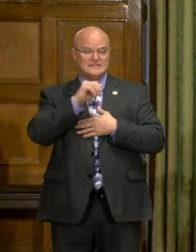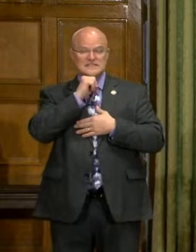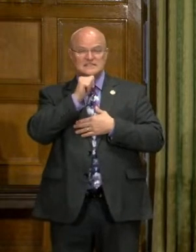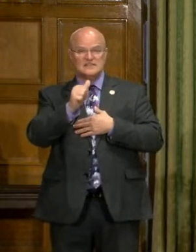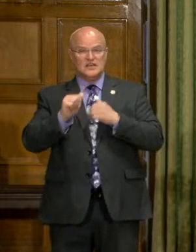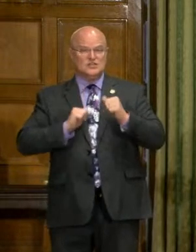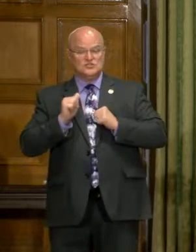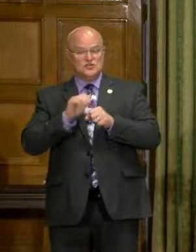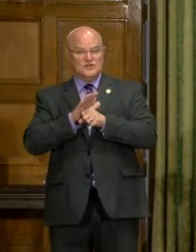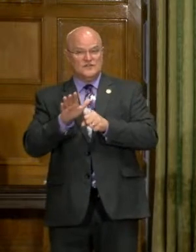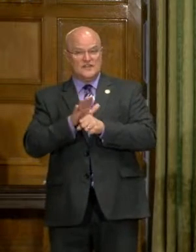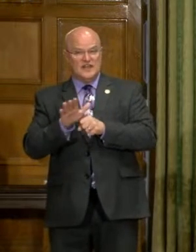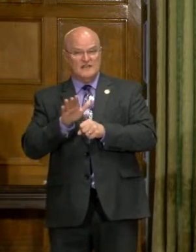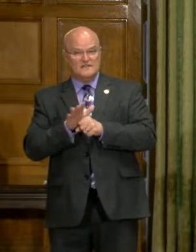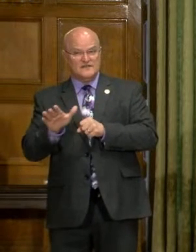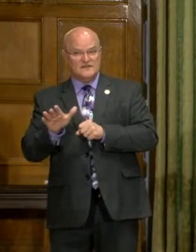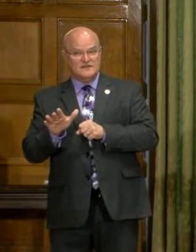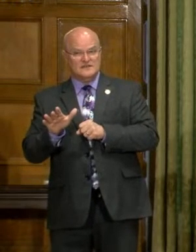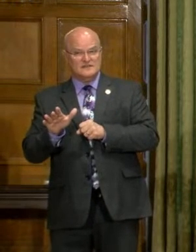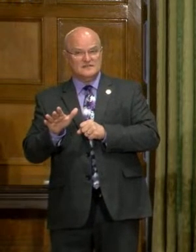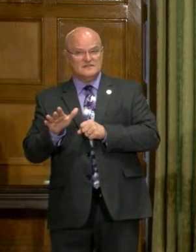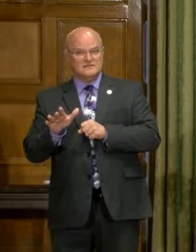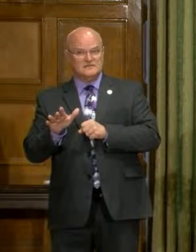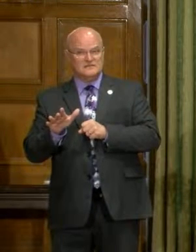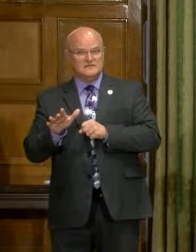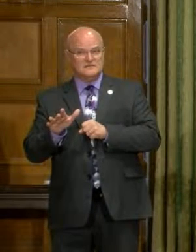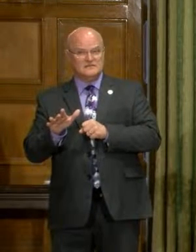enough? I know that's been kind